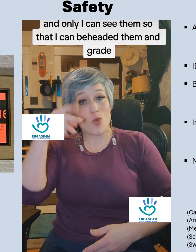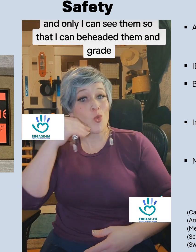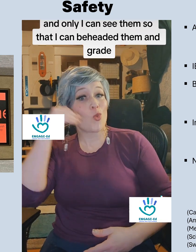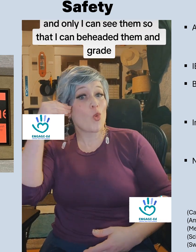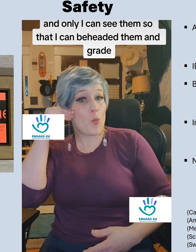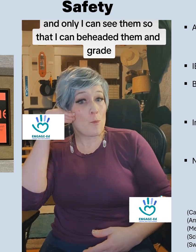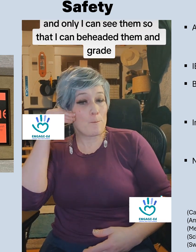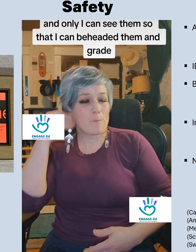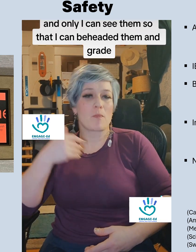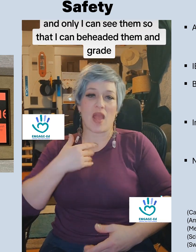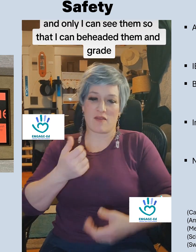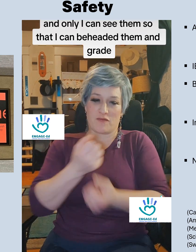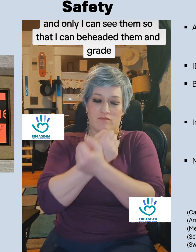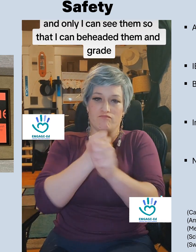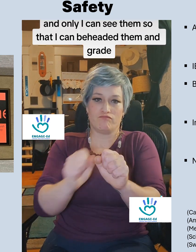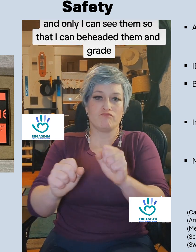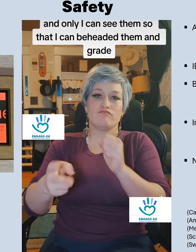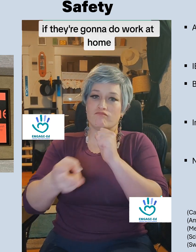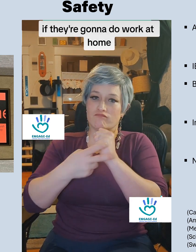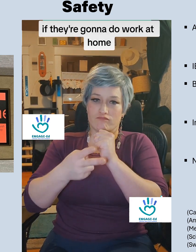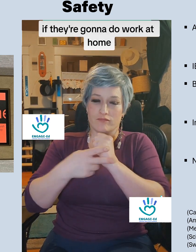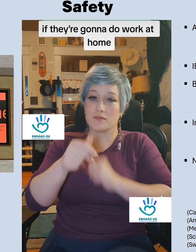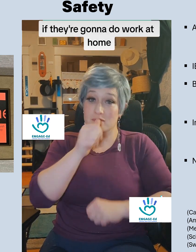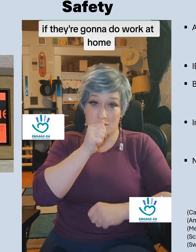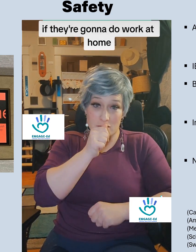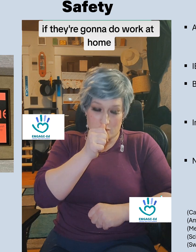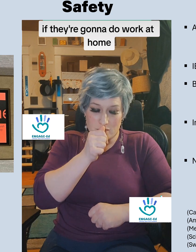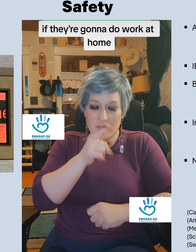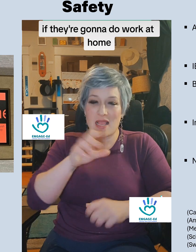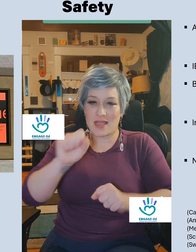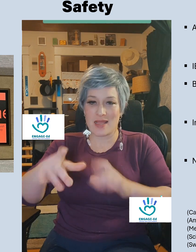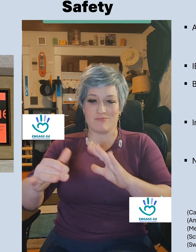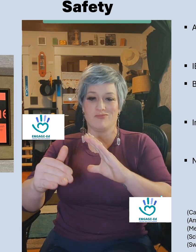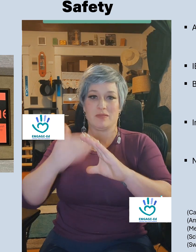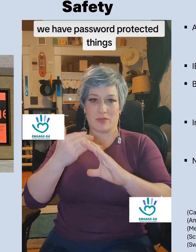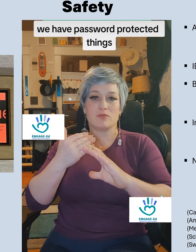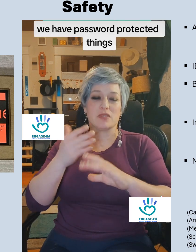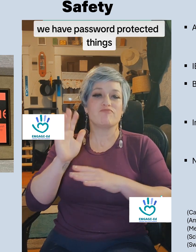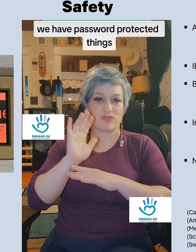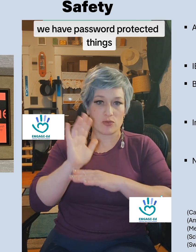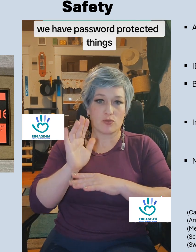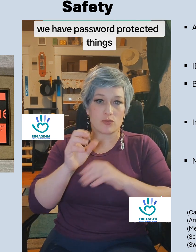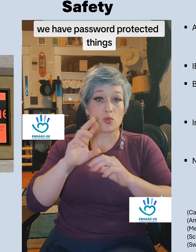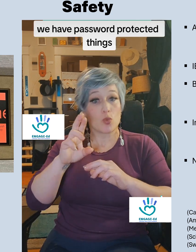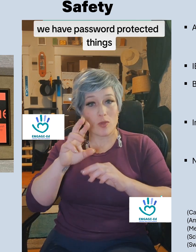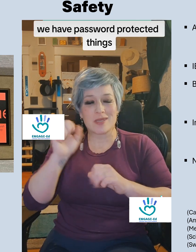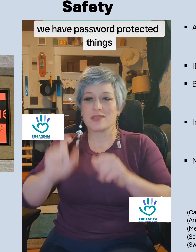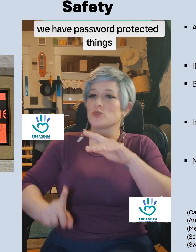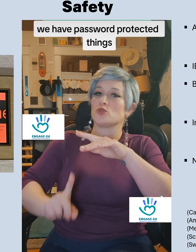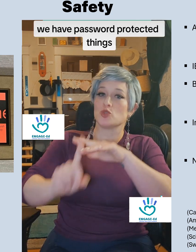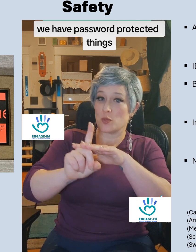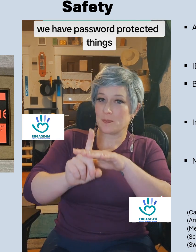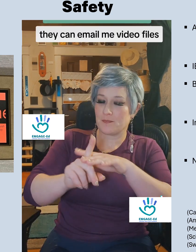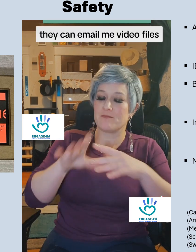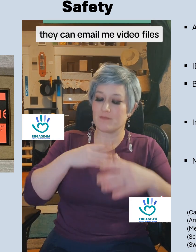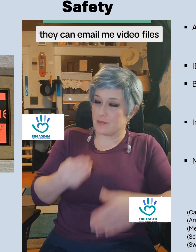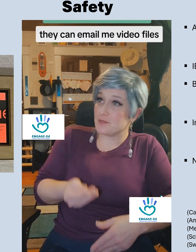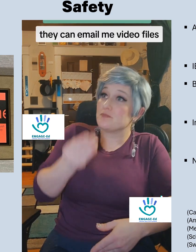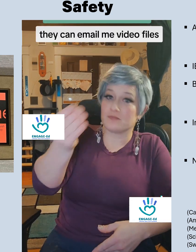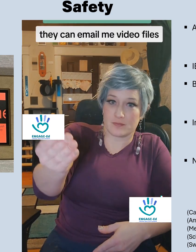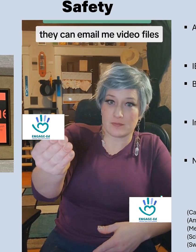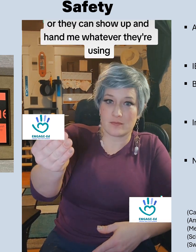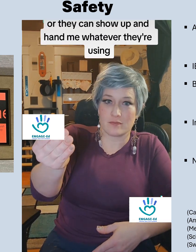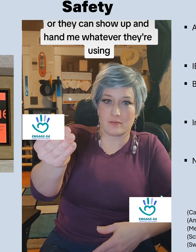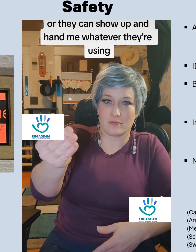can be handed them and grade. If they're going to do work at home, we have password protected things. They can email me